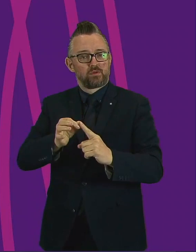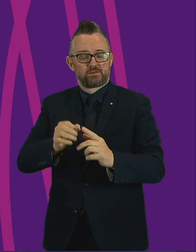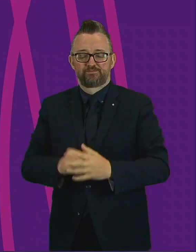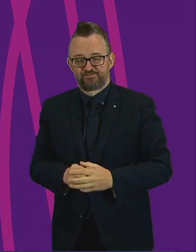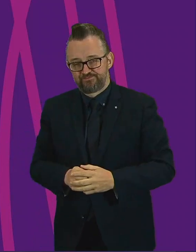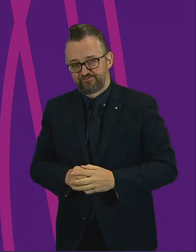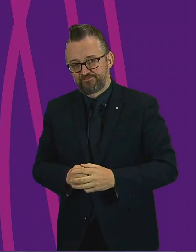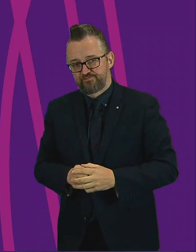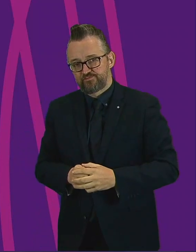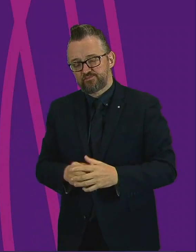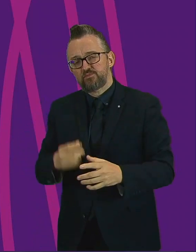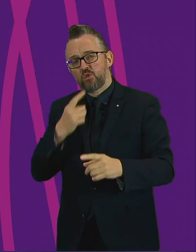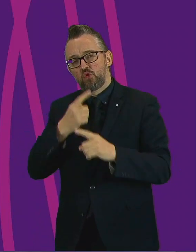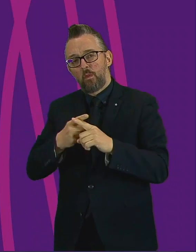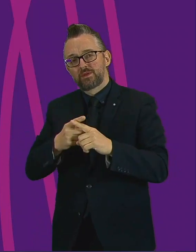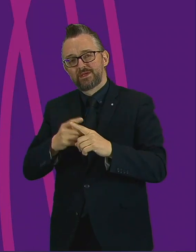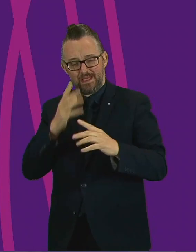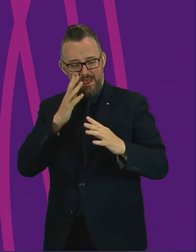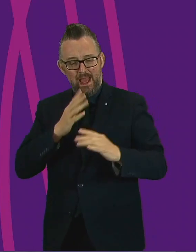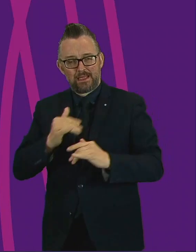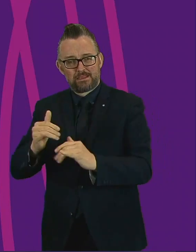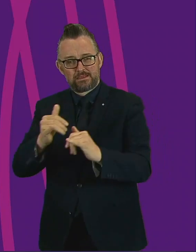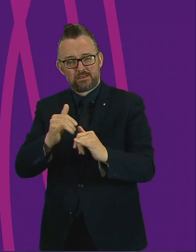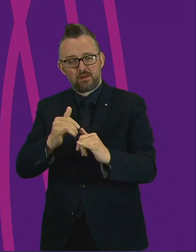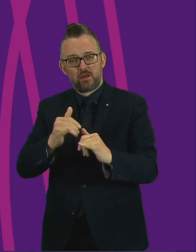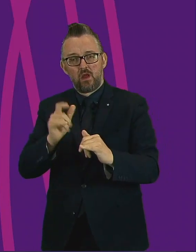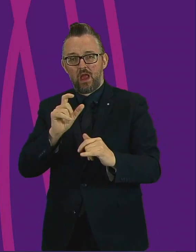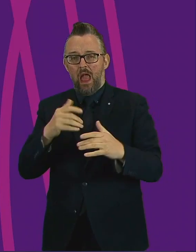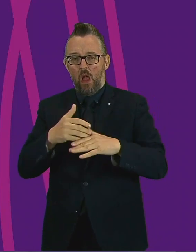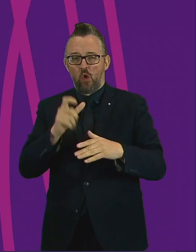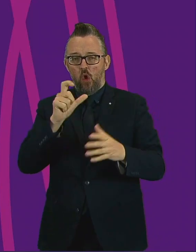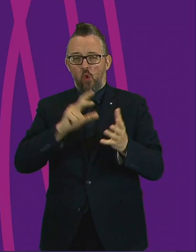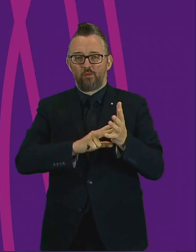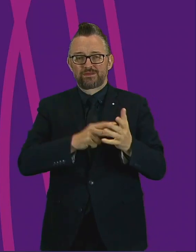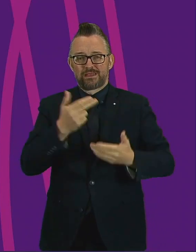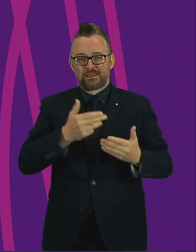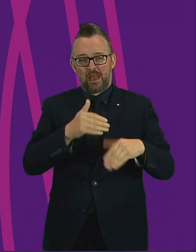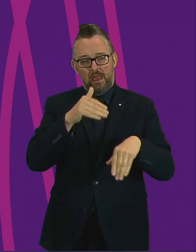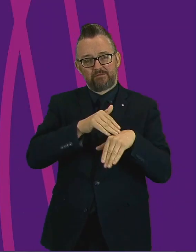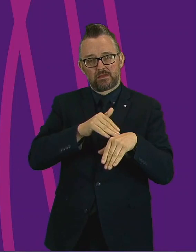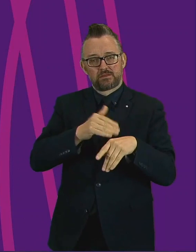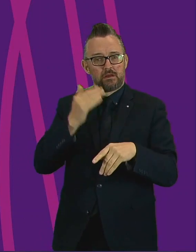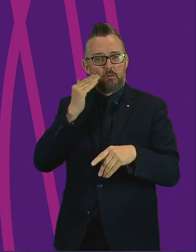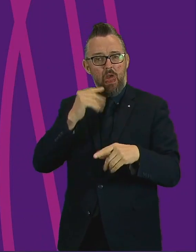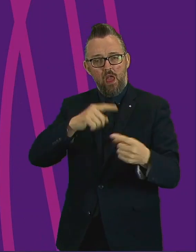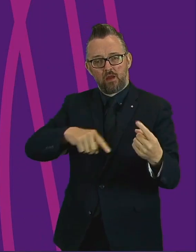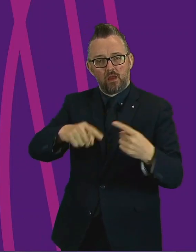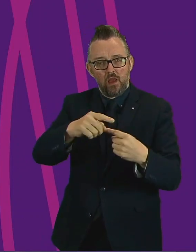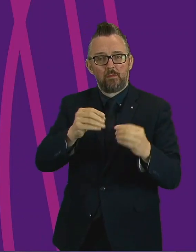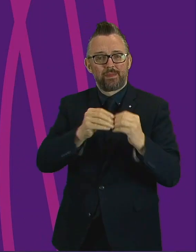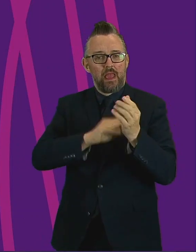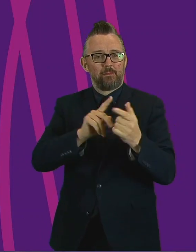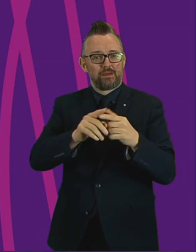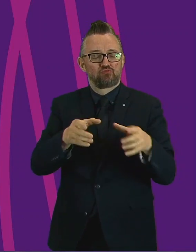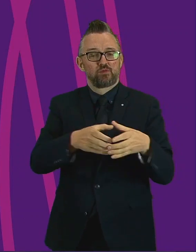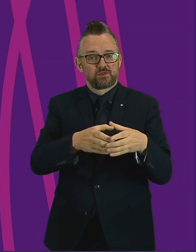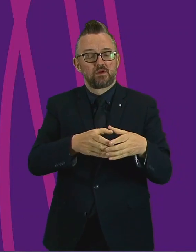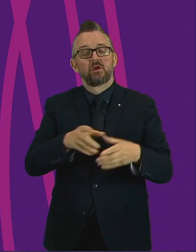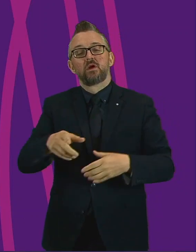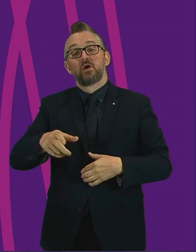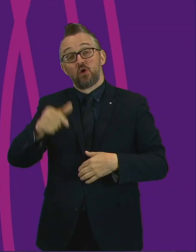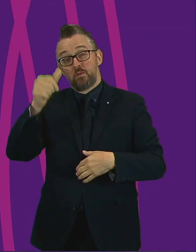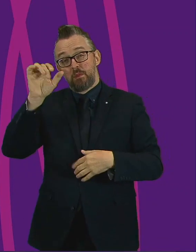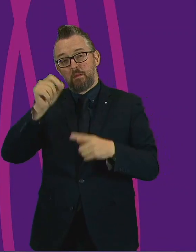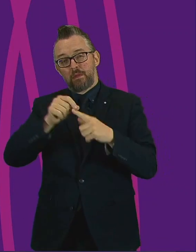the issue of analysis of the impact of COVID, as Patrick Harvey is possibly aware, Public Health